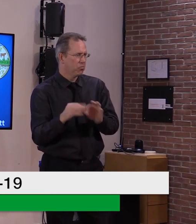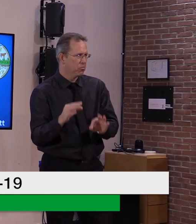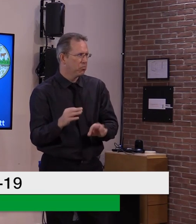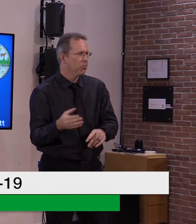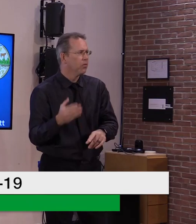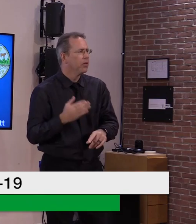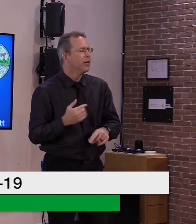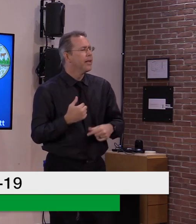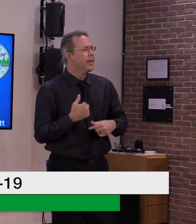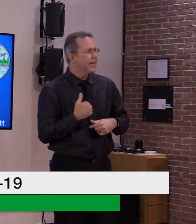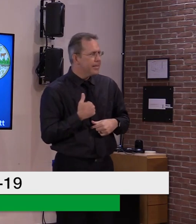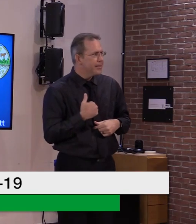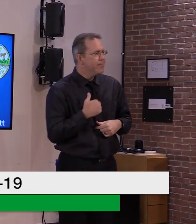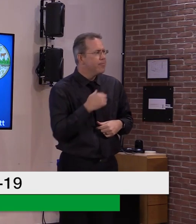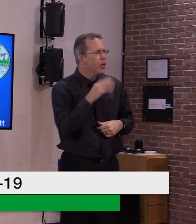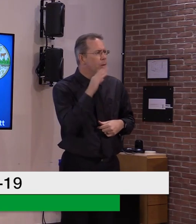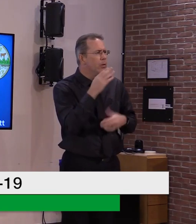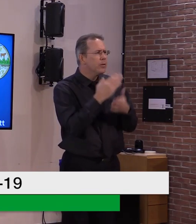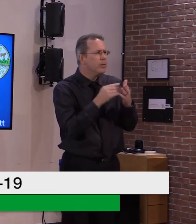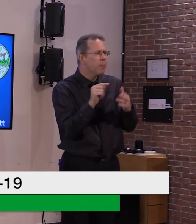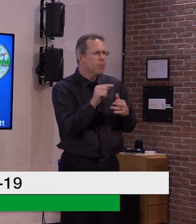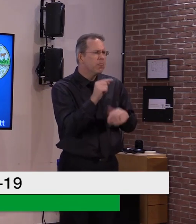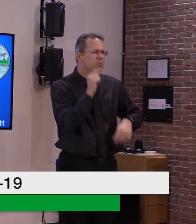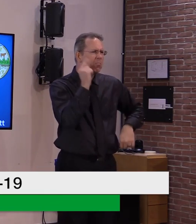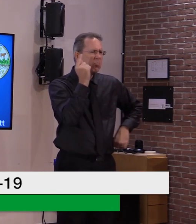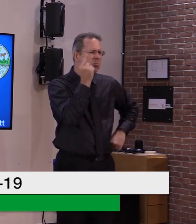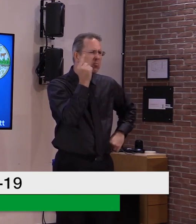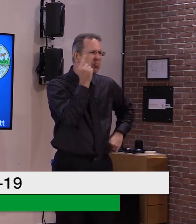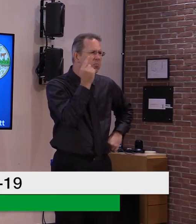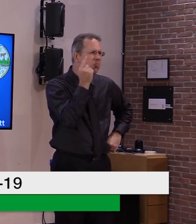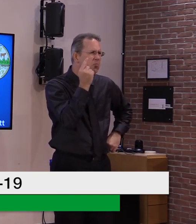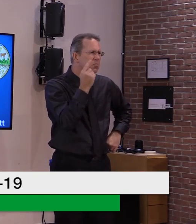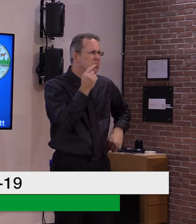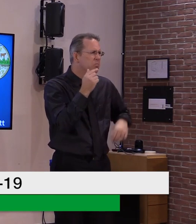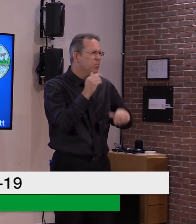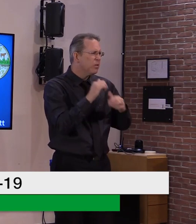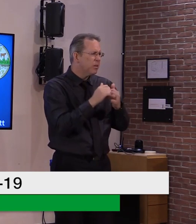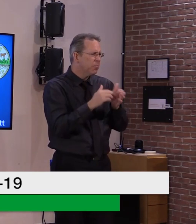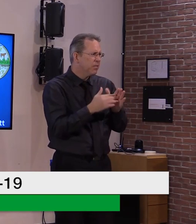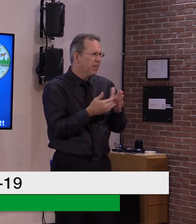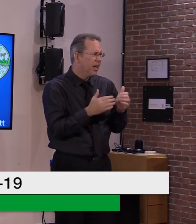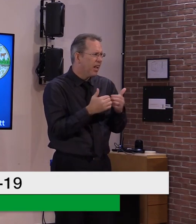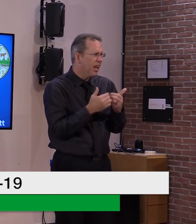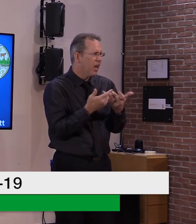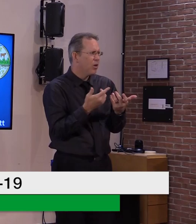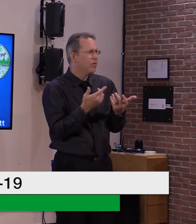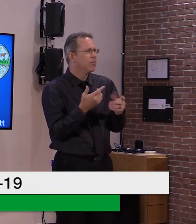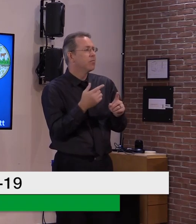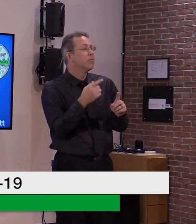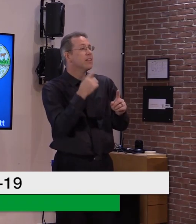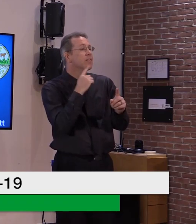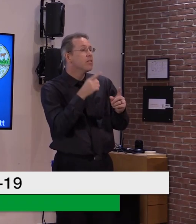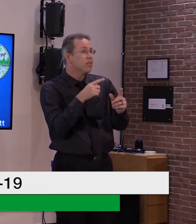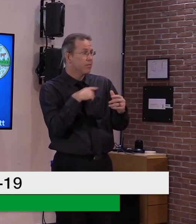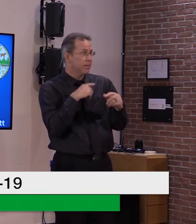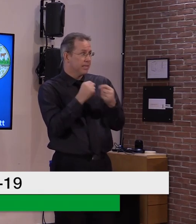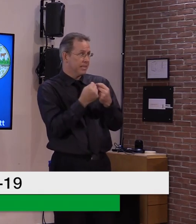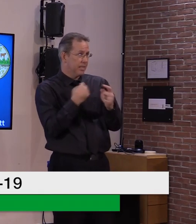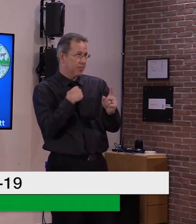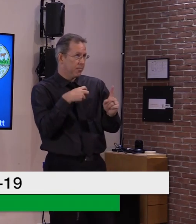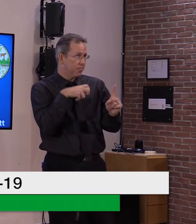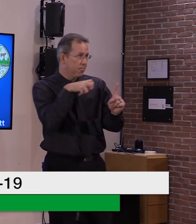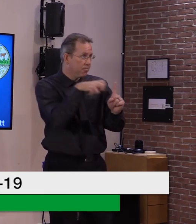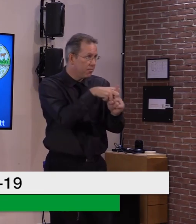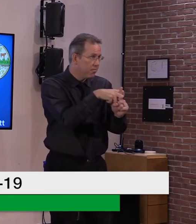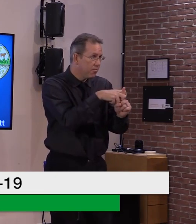listeners is can we continue to practice containment at the current levels of virus and